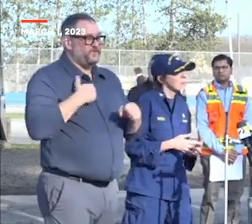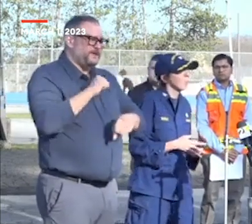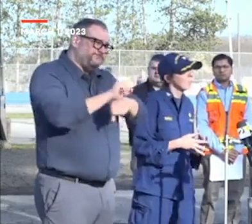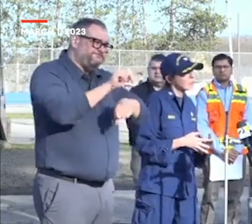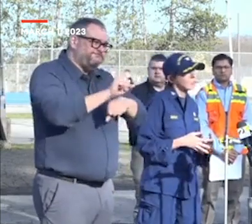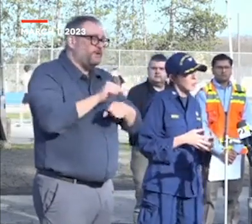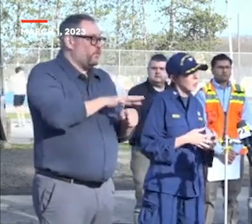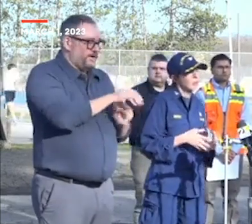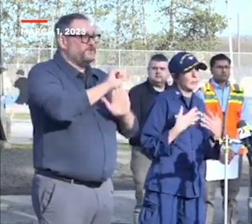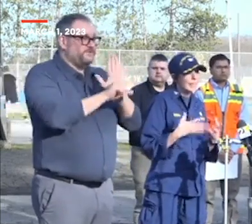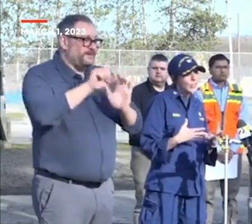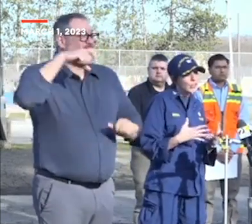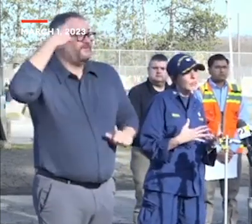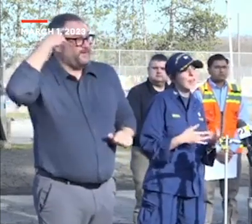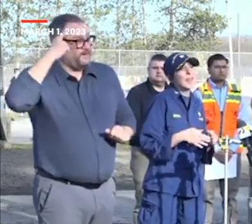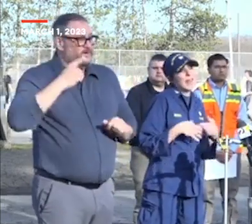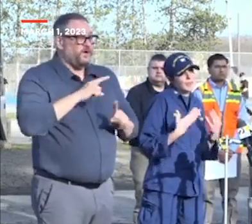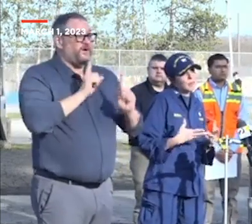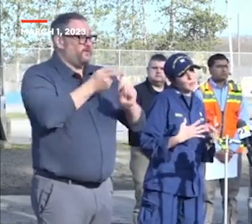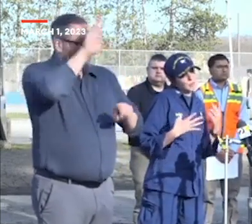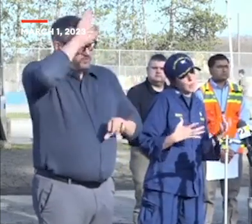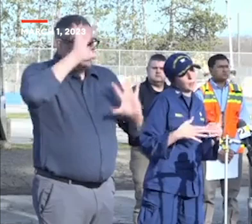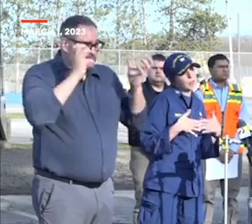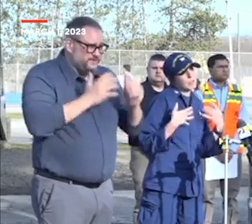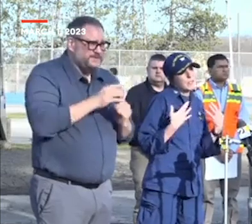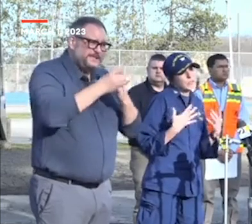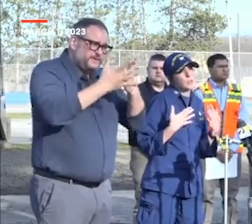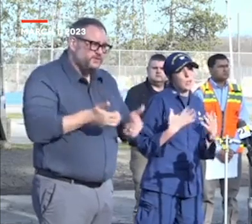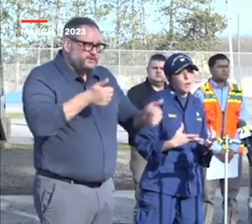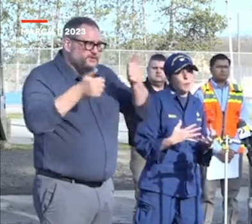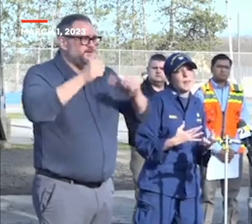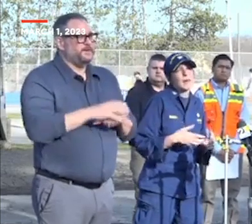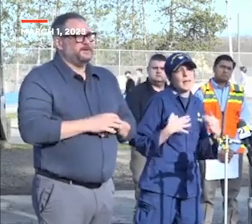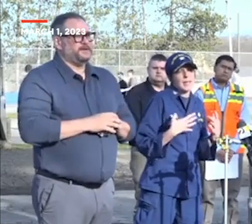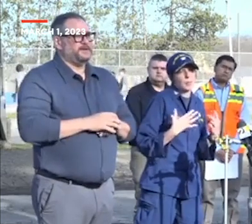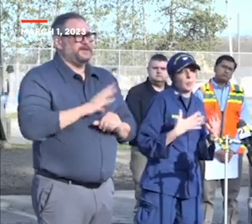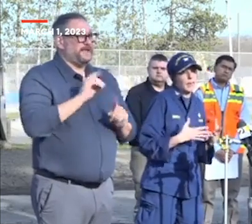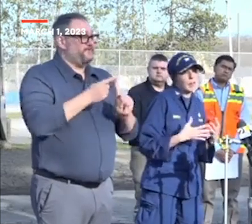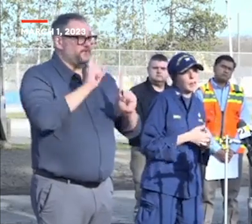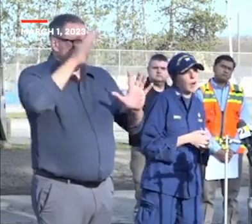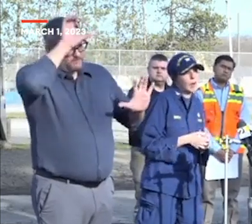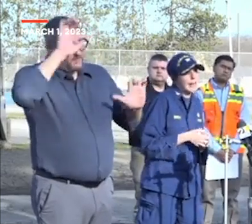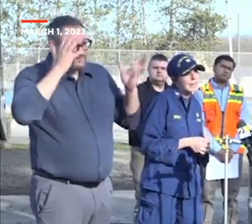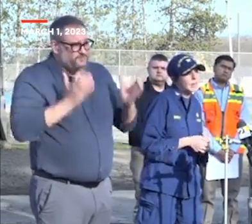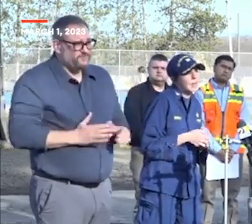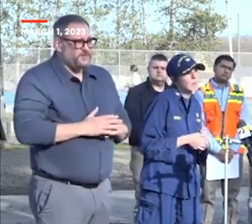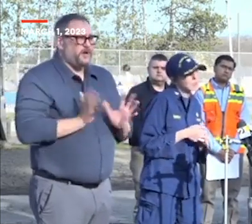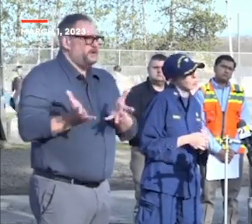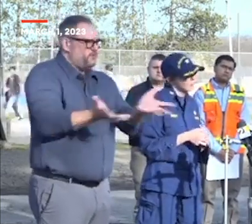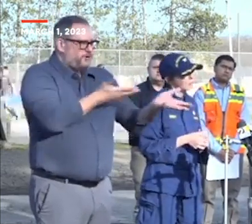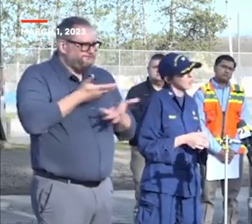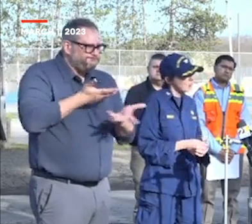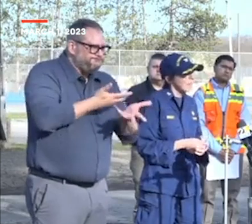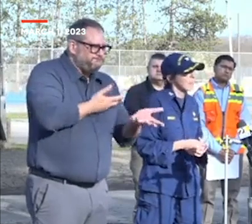and federal first responder leaders and first responders to talk with them and prepare our ACE